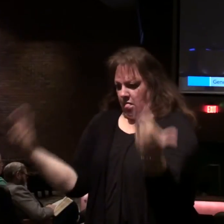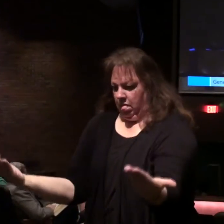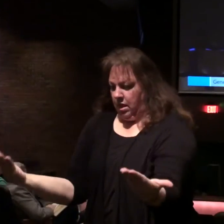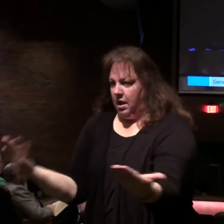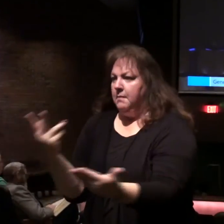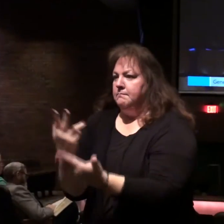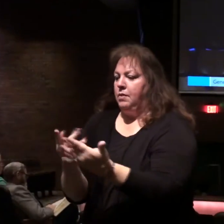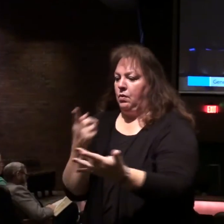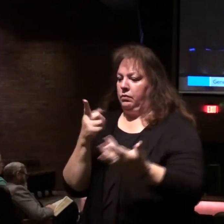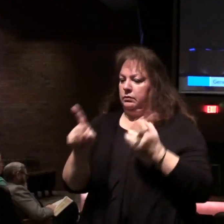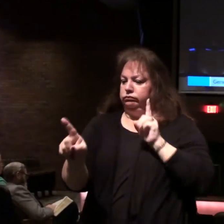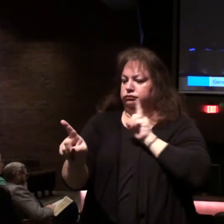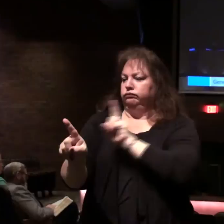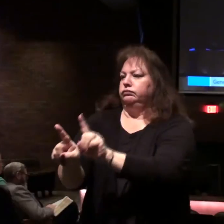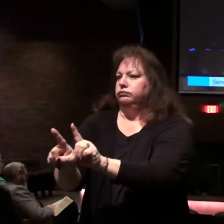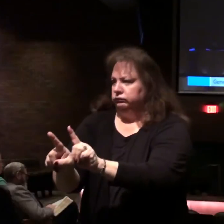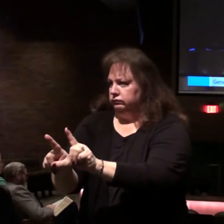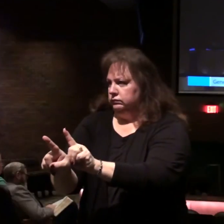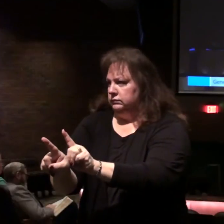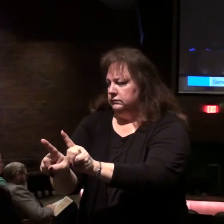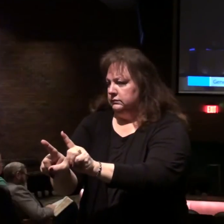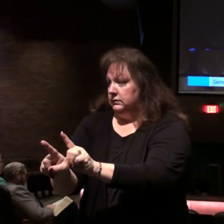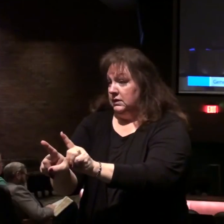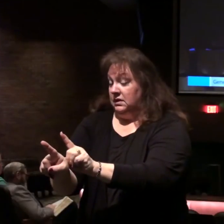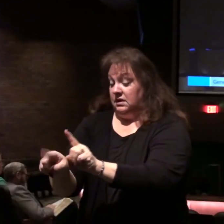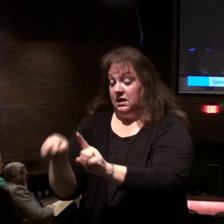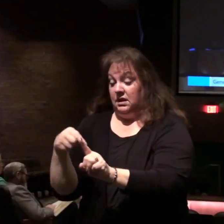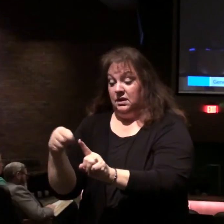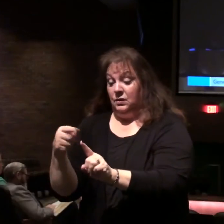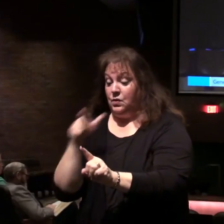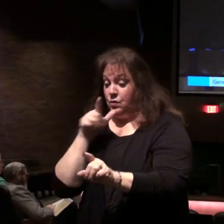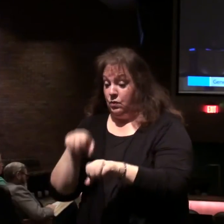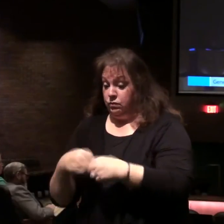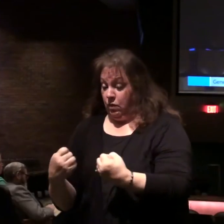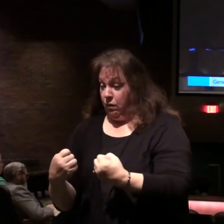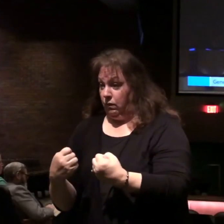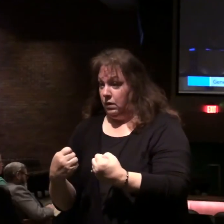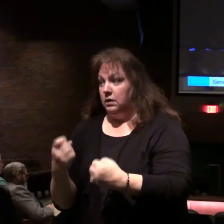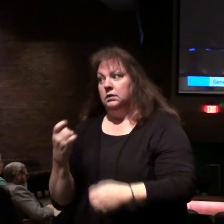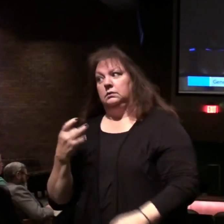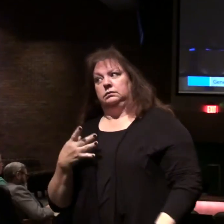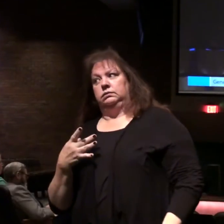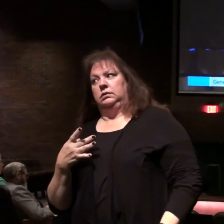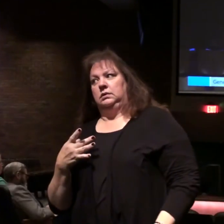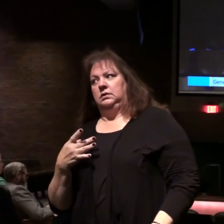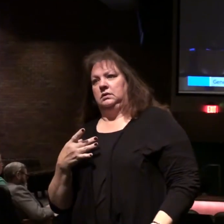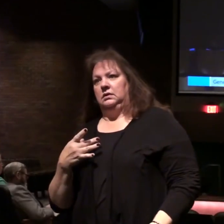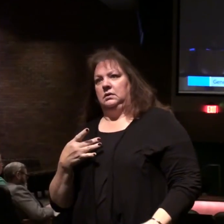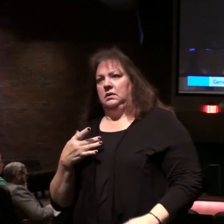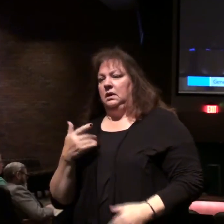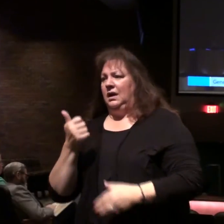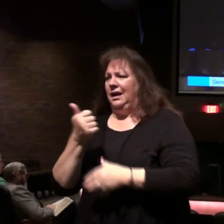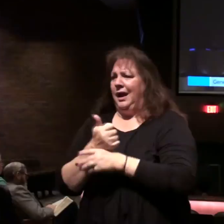and there would be devastating consequences if some would violate the term. Abraham is sleeping.